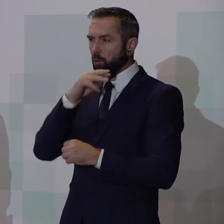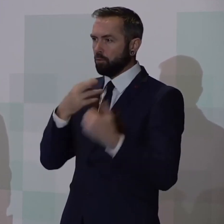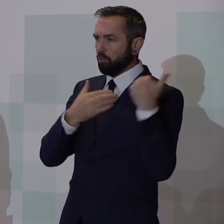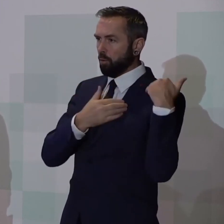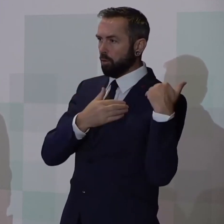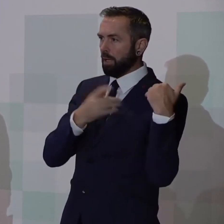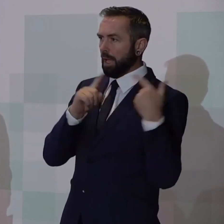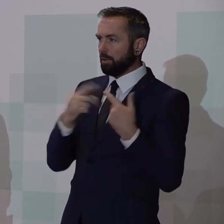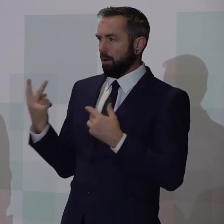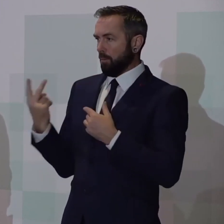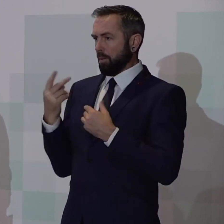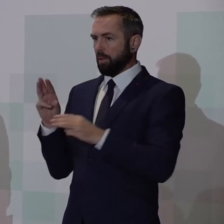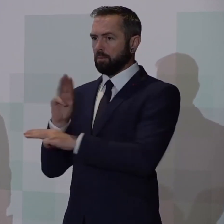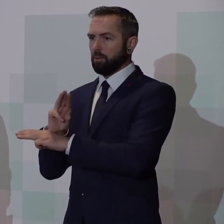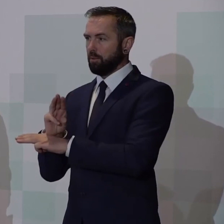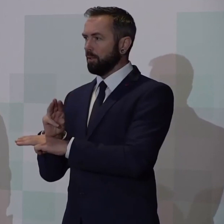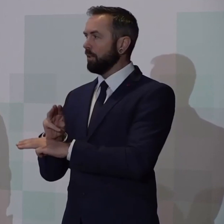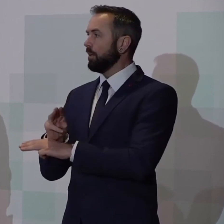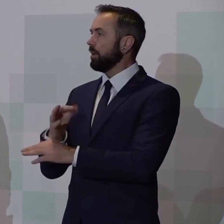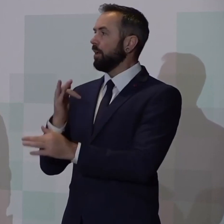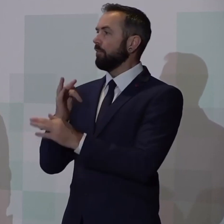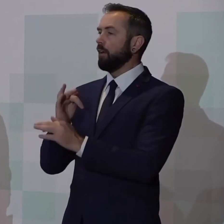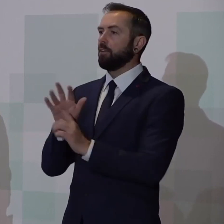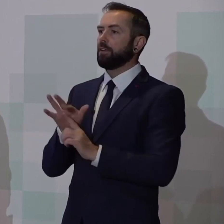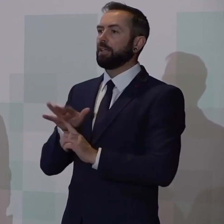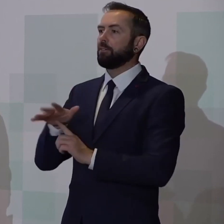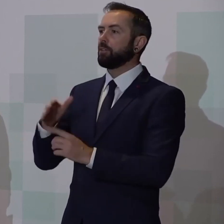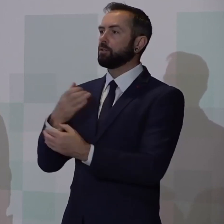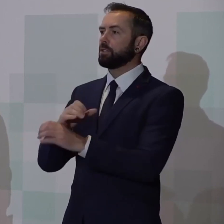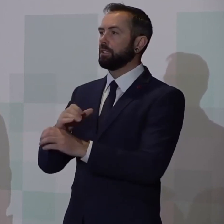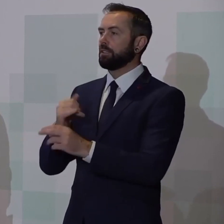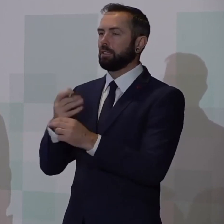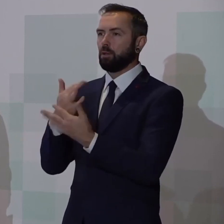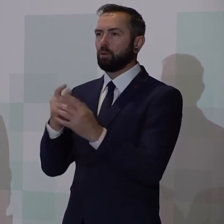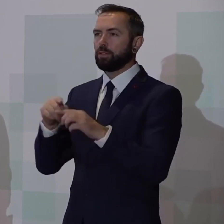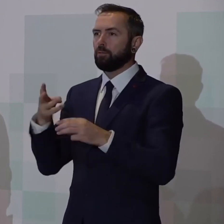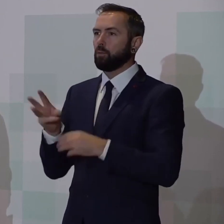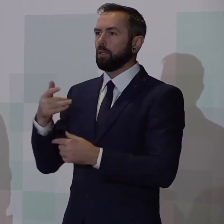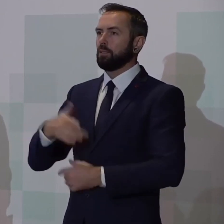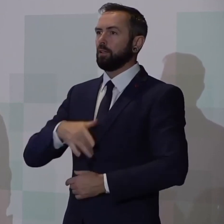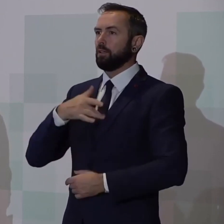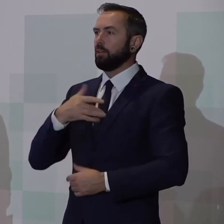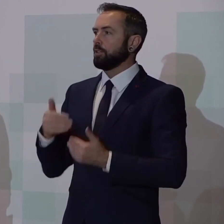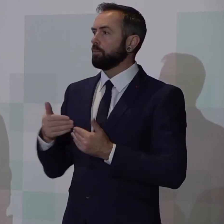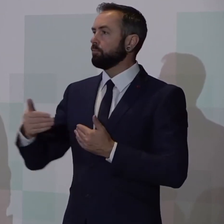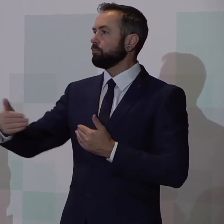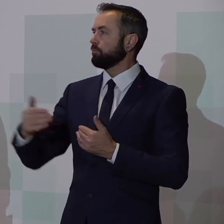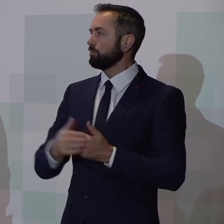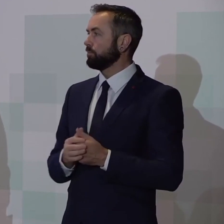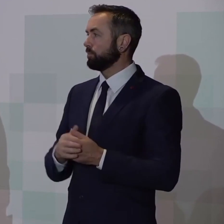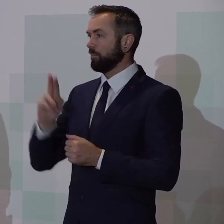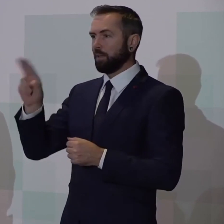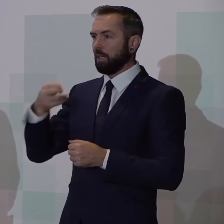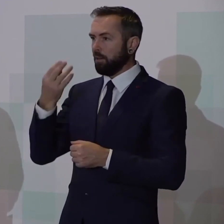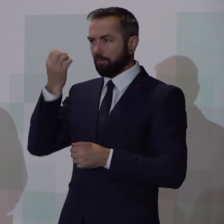mothers. Fathers influence children in meaningful, emotional and psychological ways that last a lifetime. Let's not forget